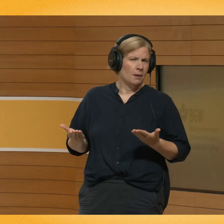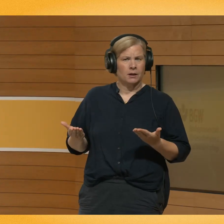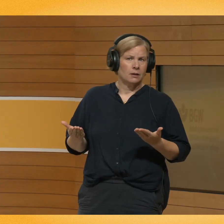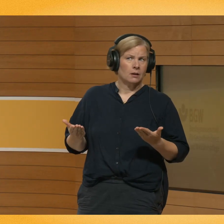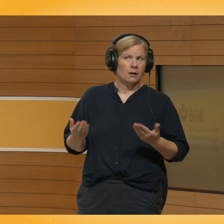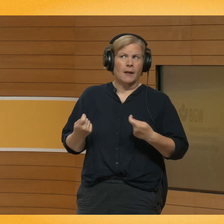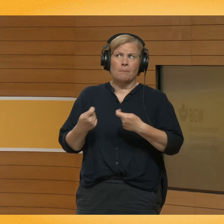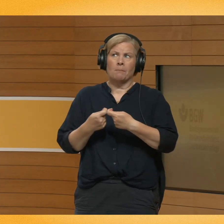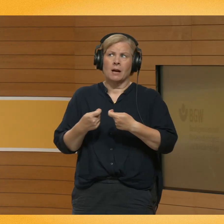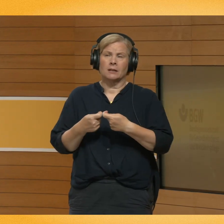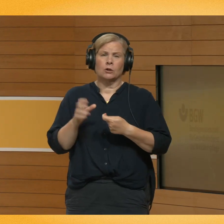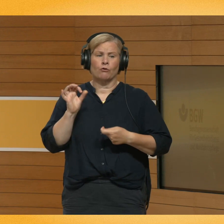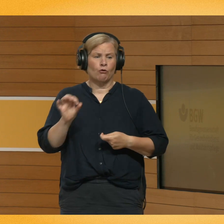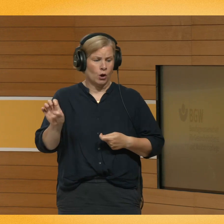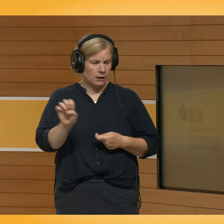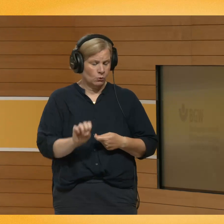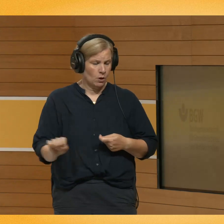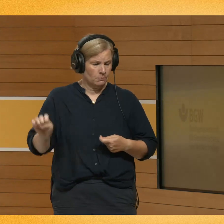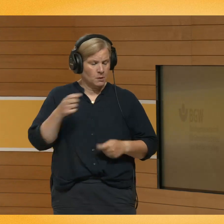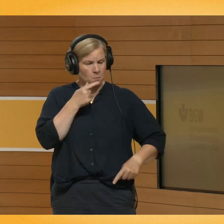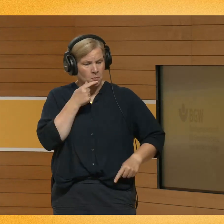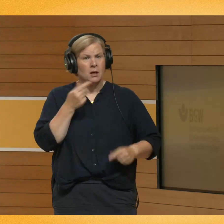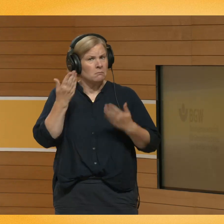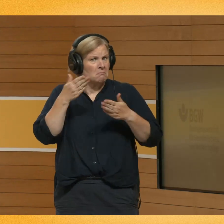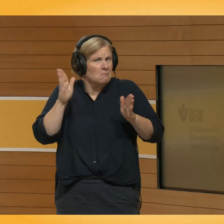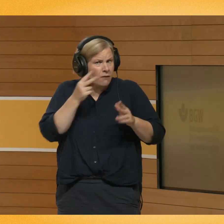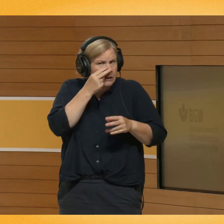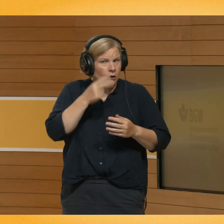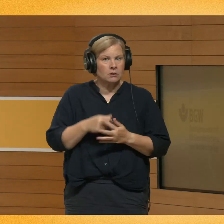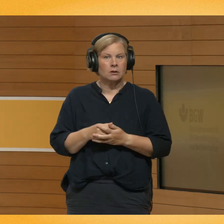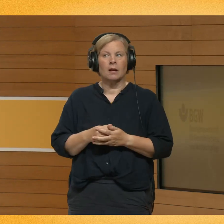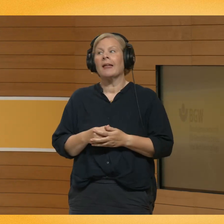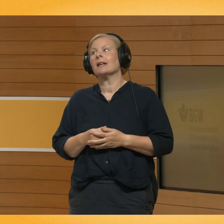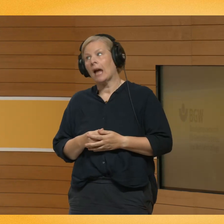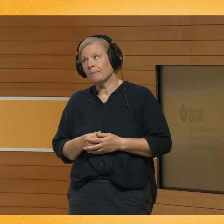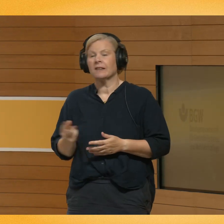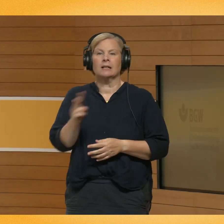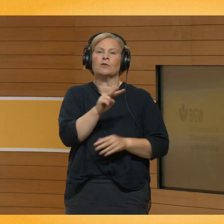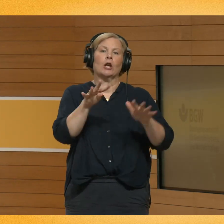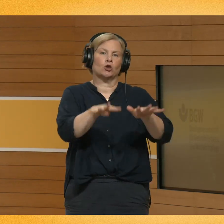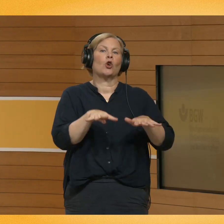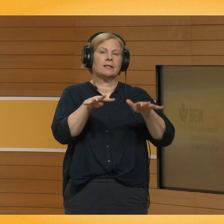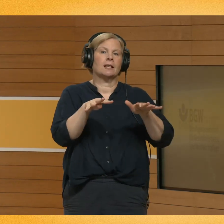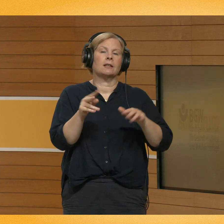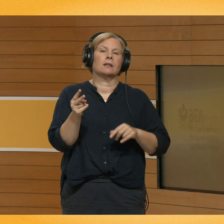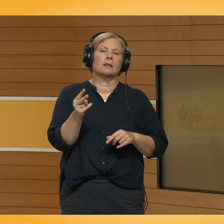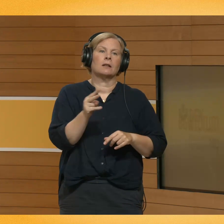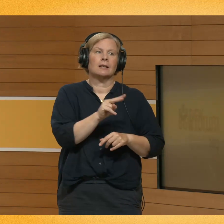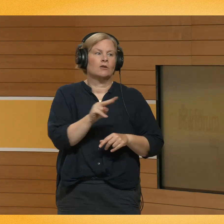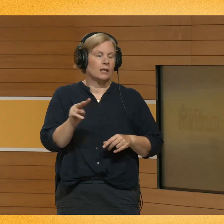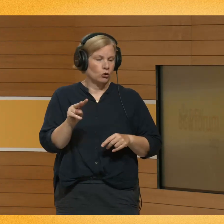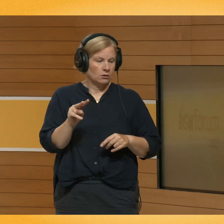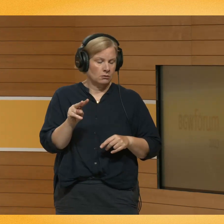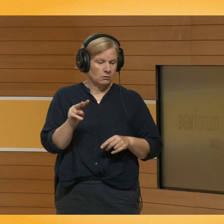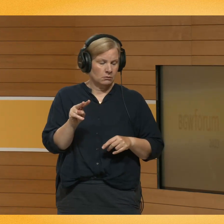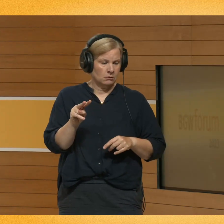we requested the data for 2019 and 2022. So we have set in the ethics application because